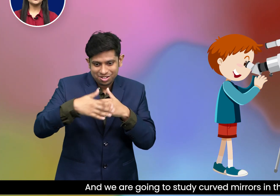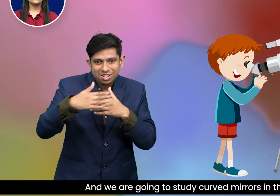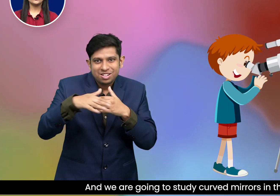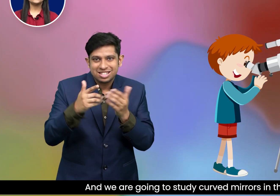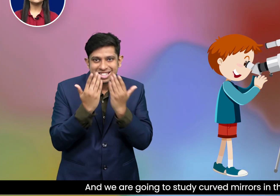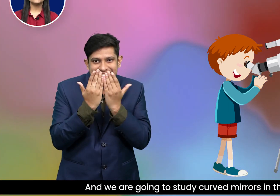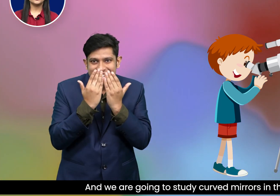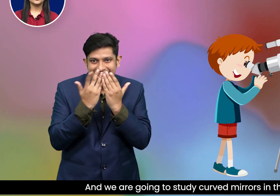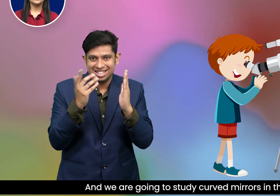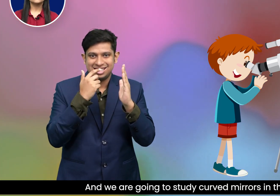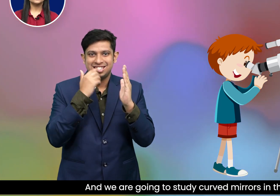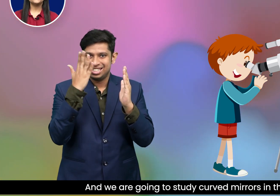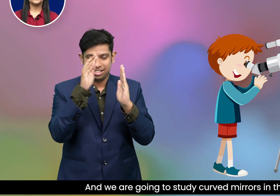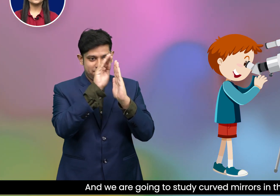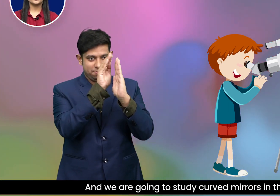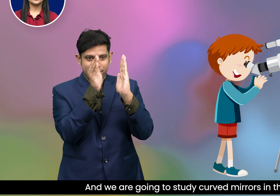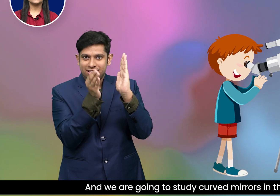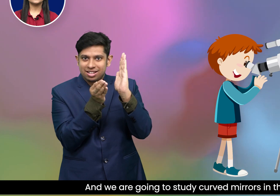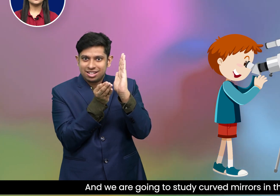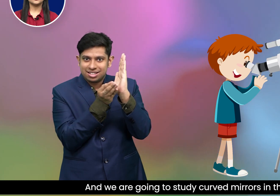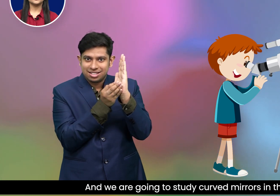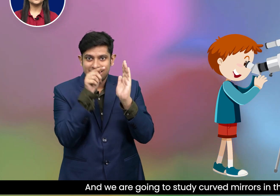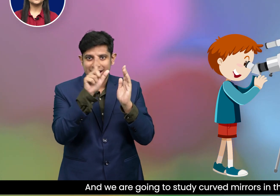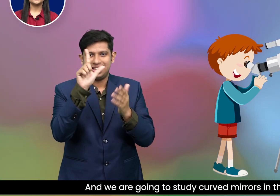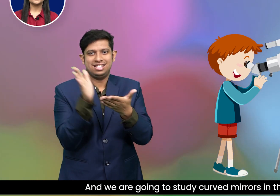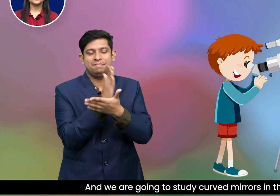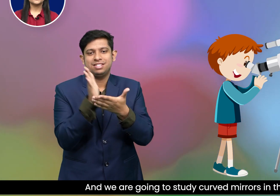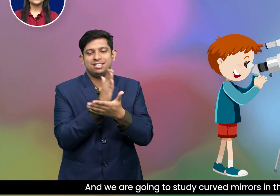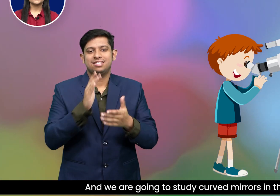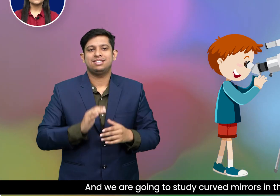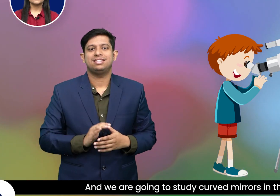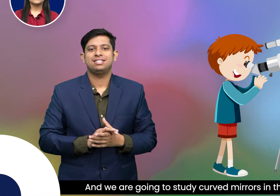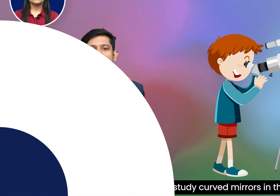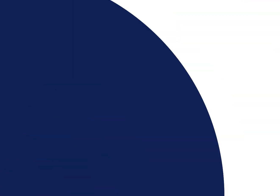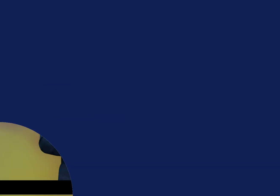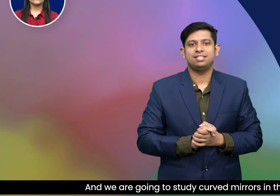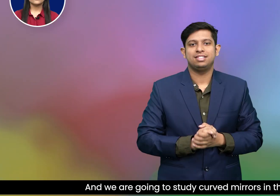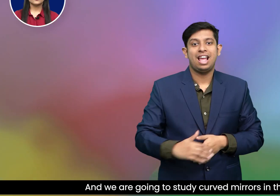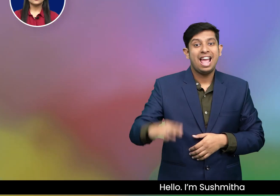And we are going to study curved mirror in this lesson.